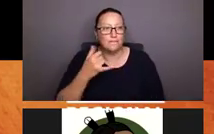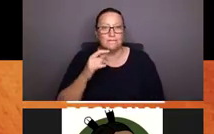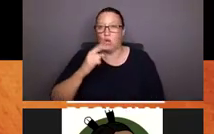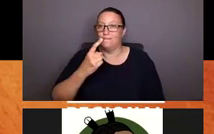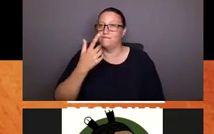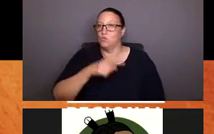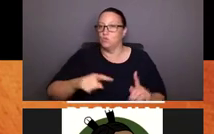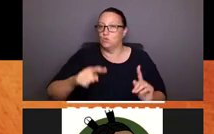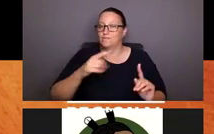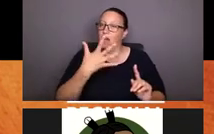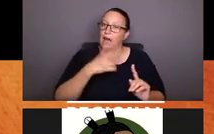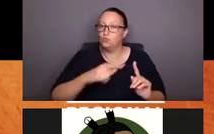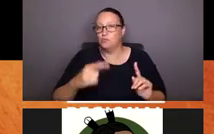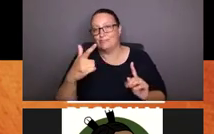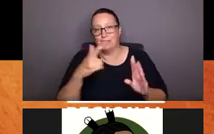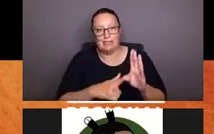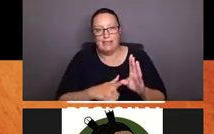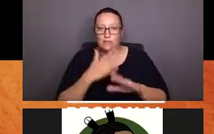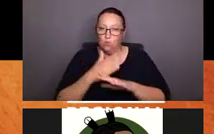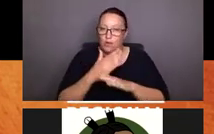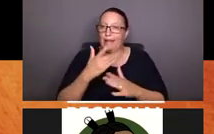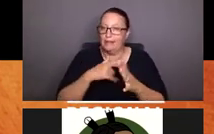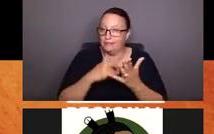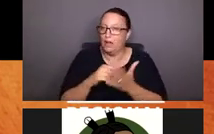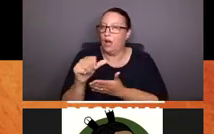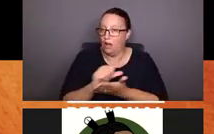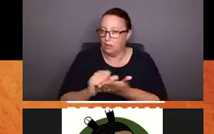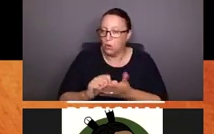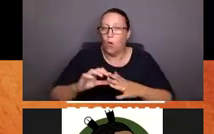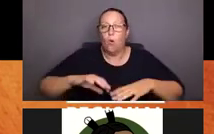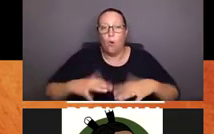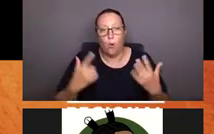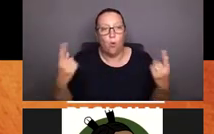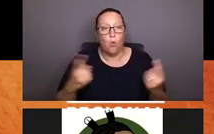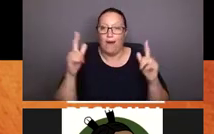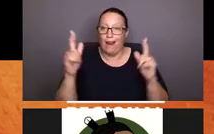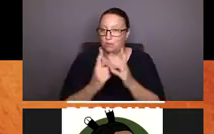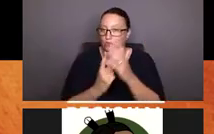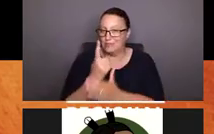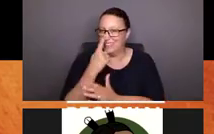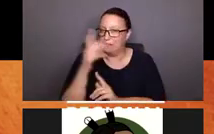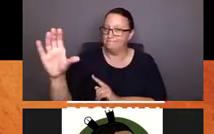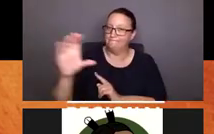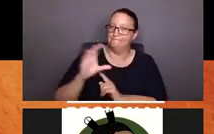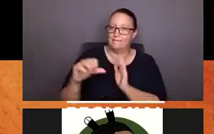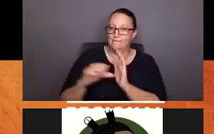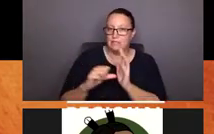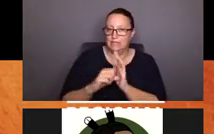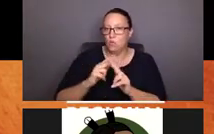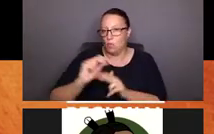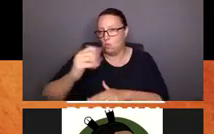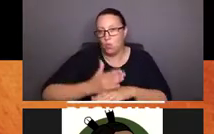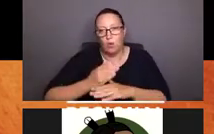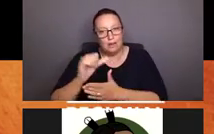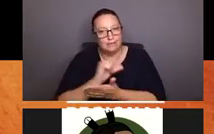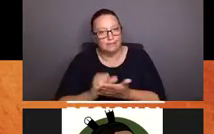5 to 7 years of their practice, or who has had less opportunity to receive funding for their practice. You may be